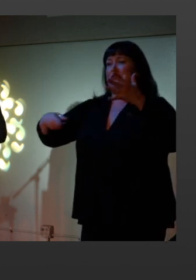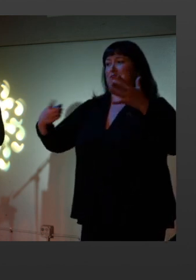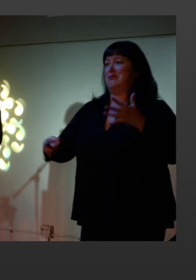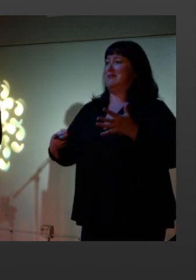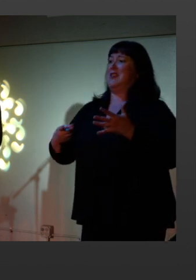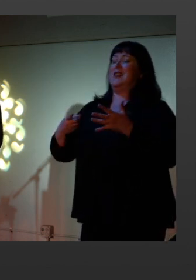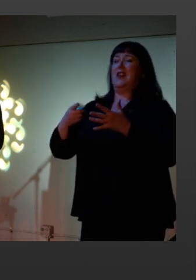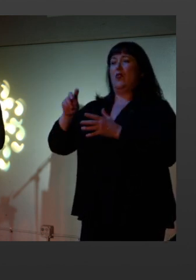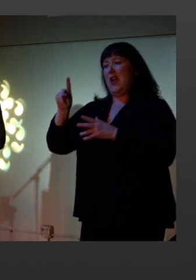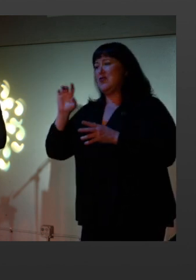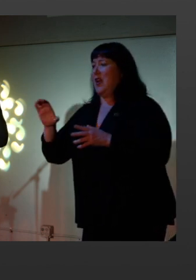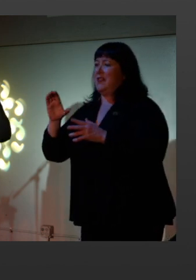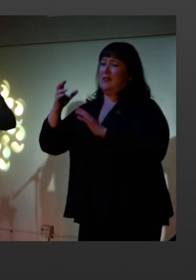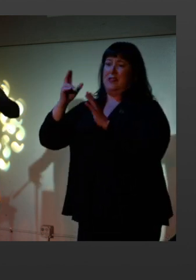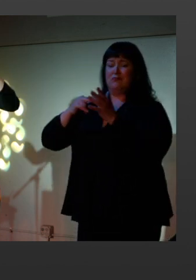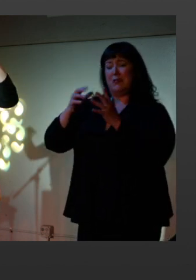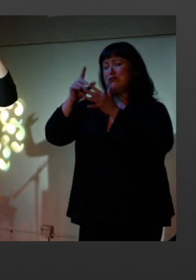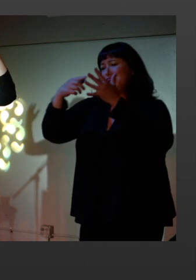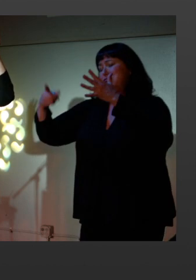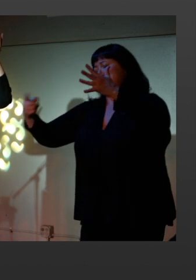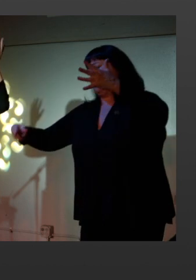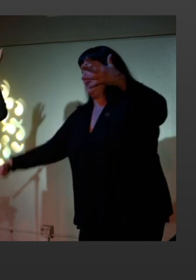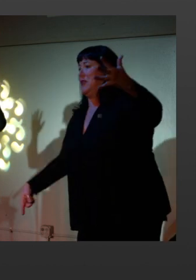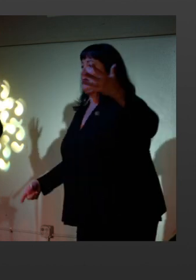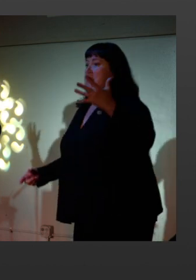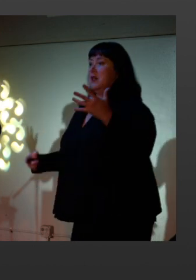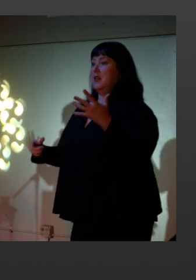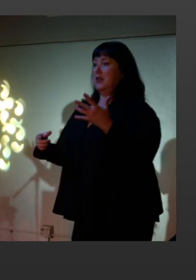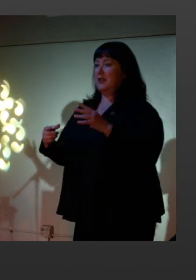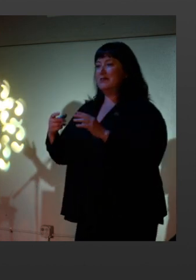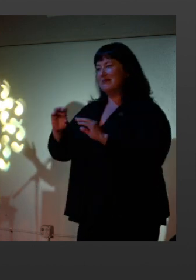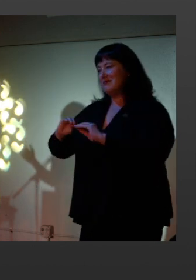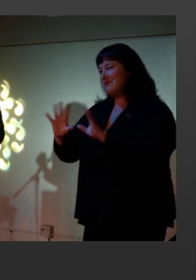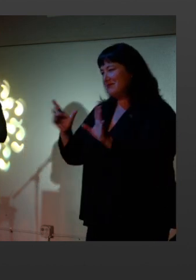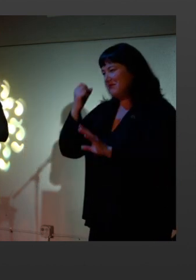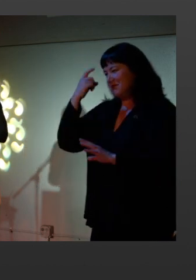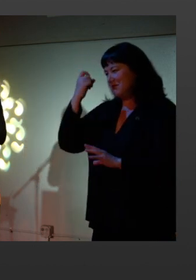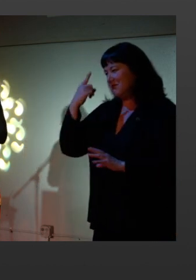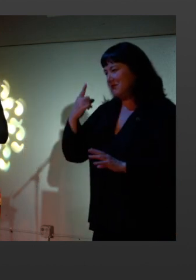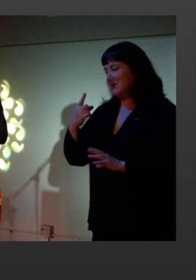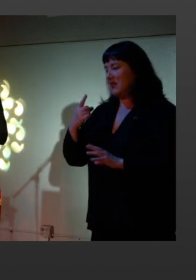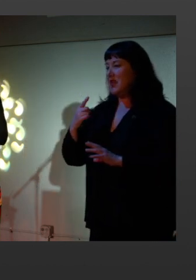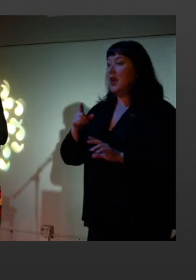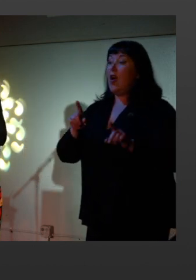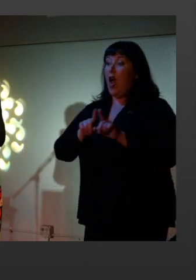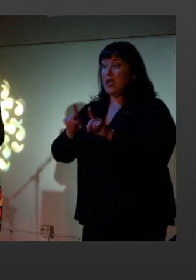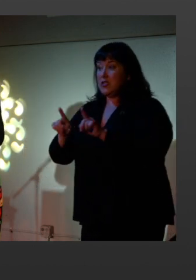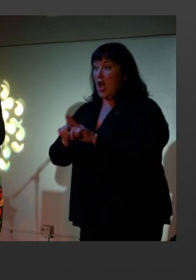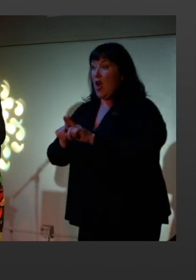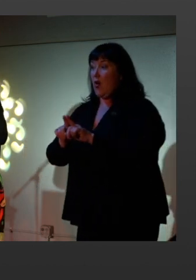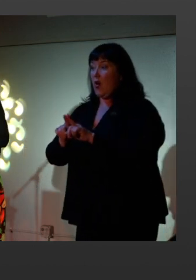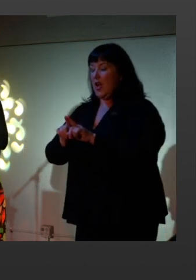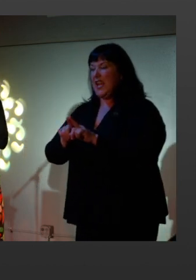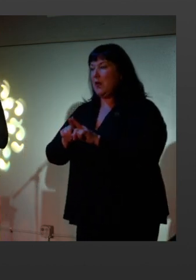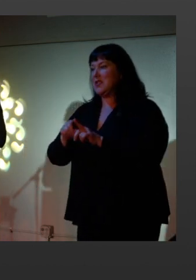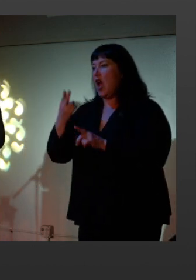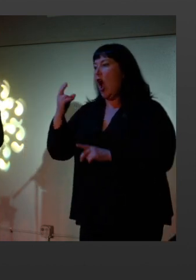medals, 185 works of precious stone. You get the idea. This guy was also a bit of a